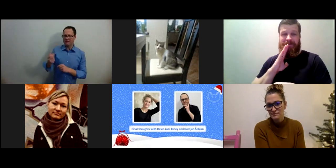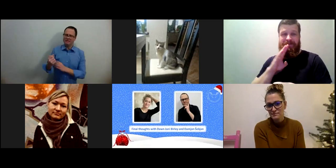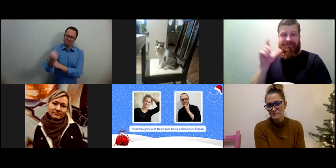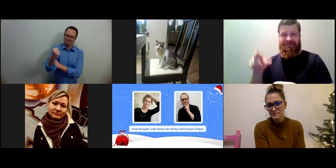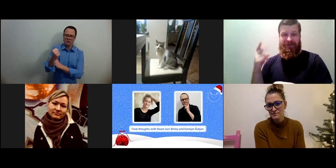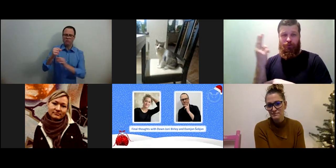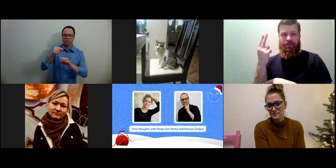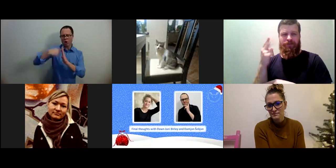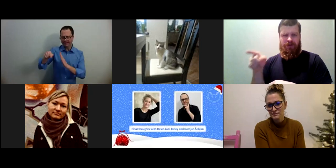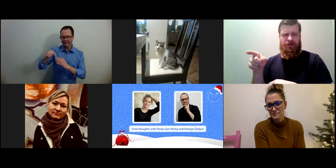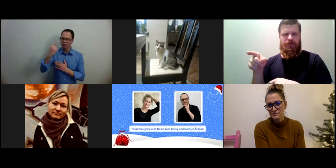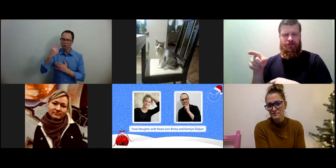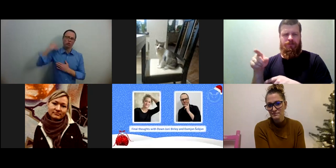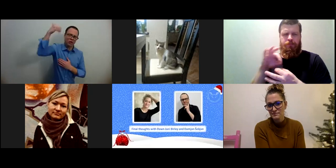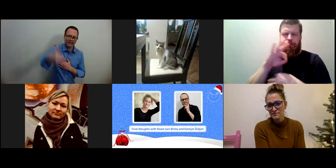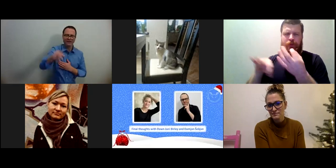Oops.